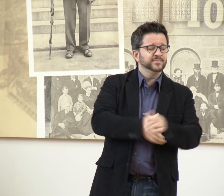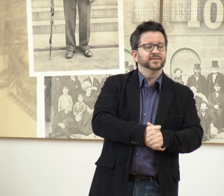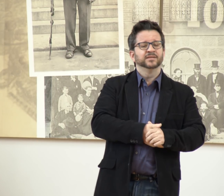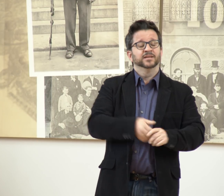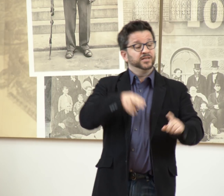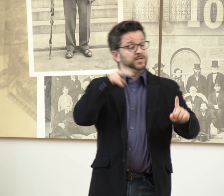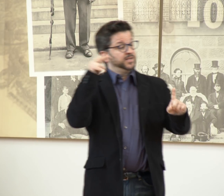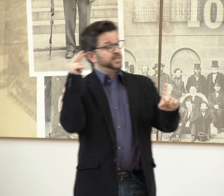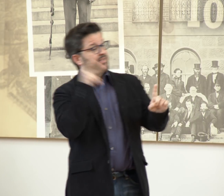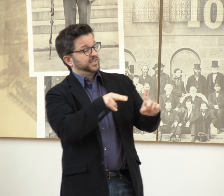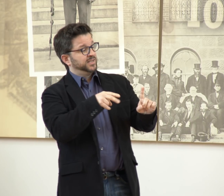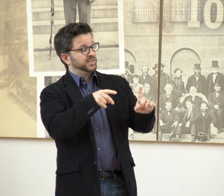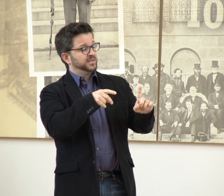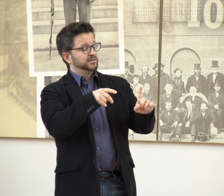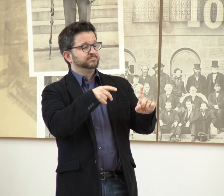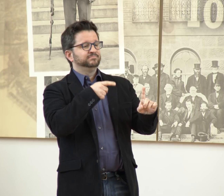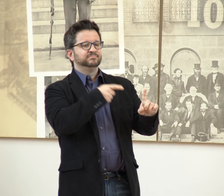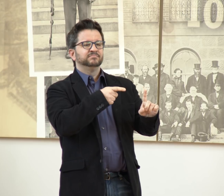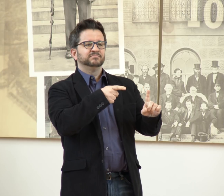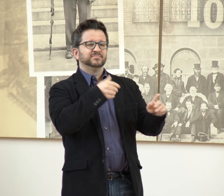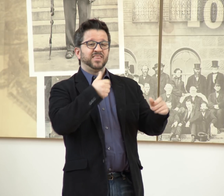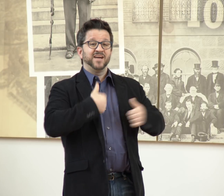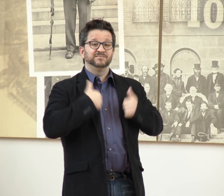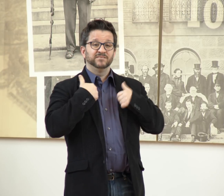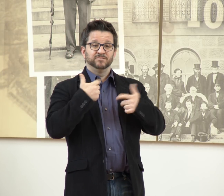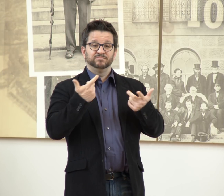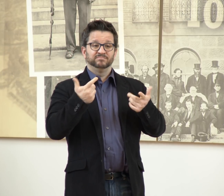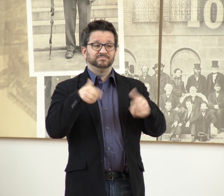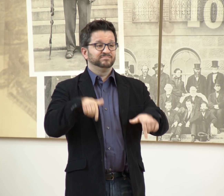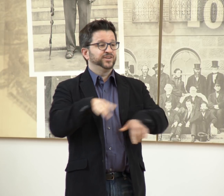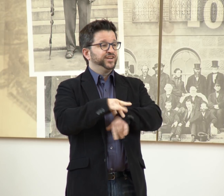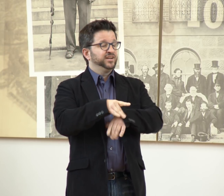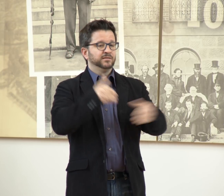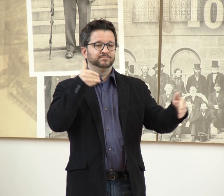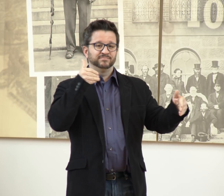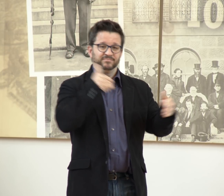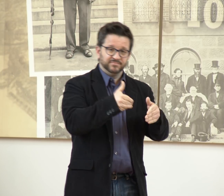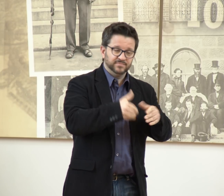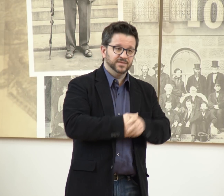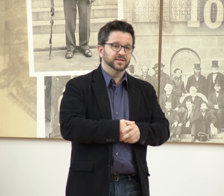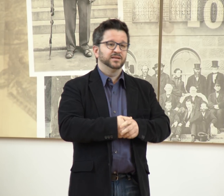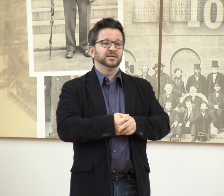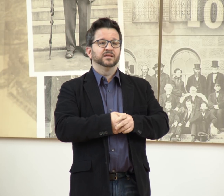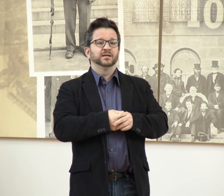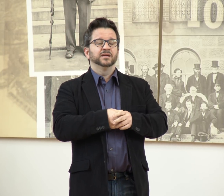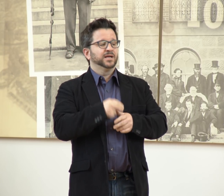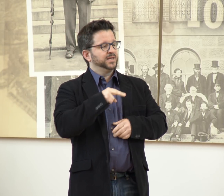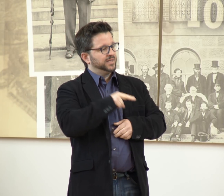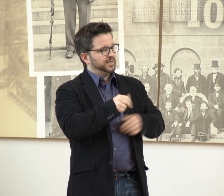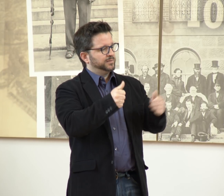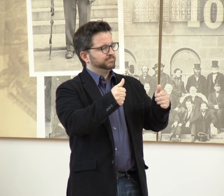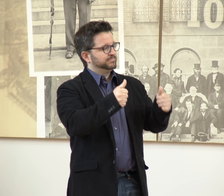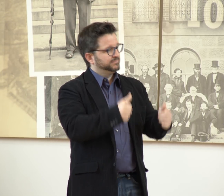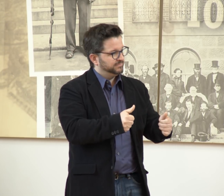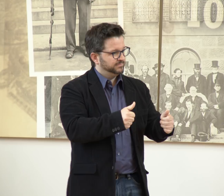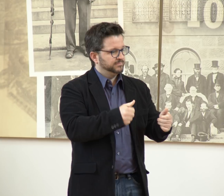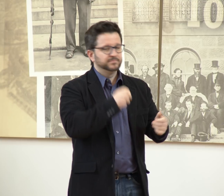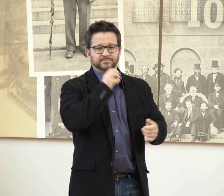people there to hear his remarks, we have the case of a man whose life on this earth was coming to an